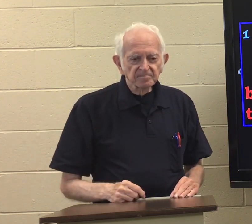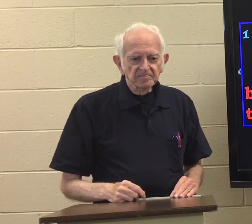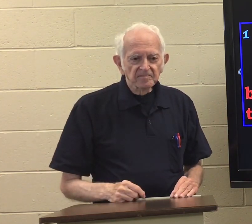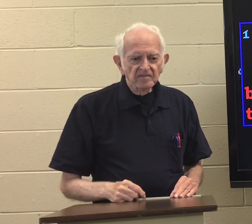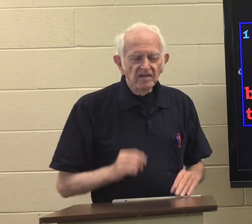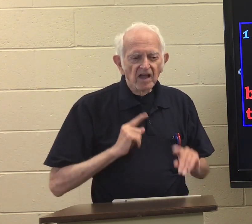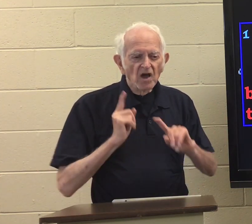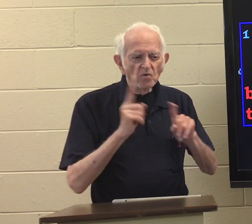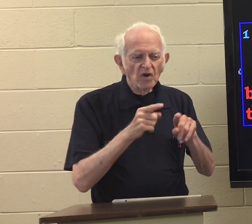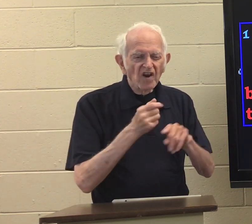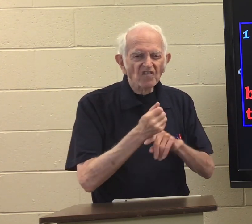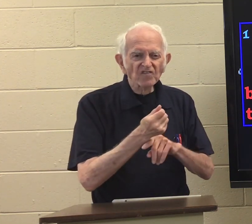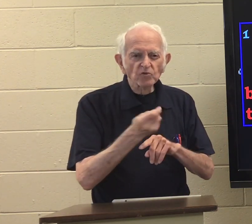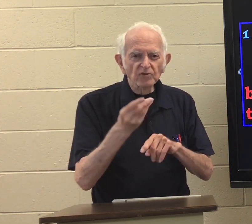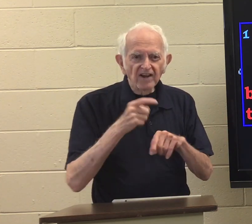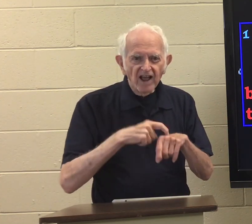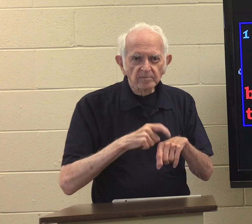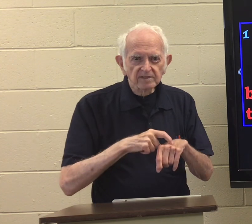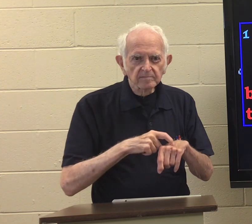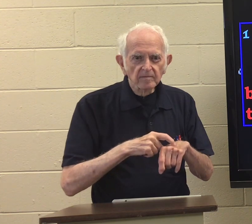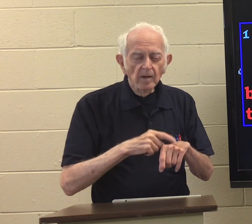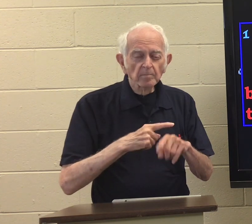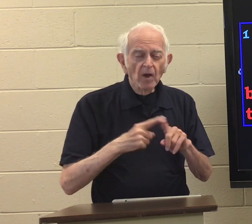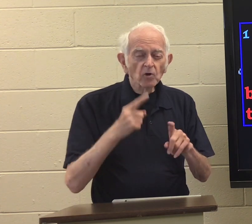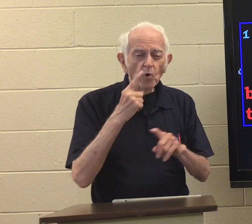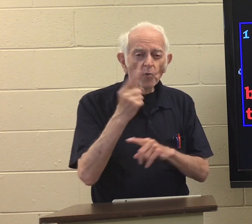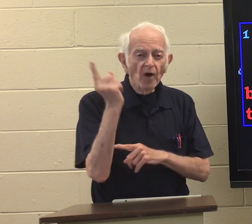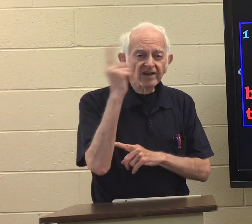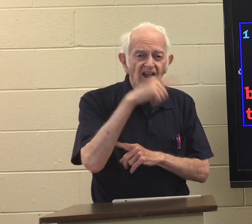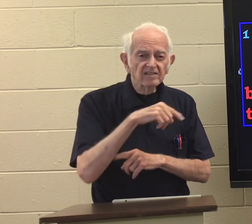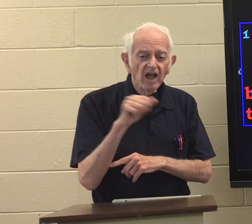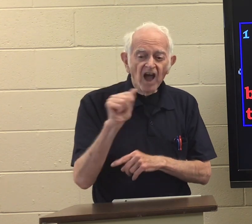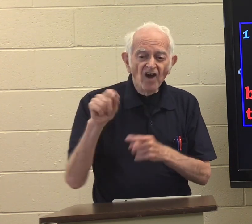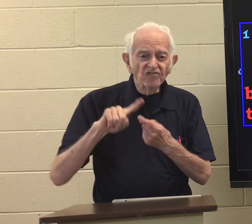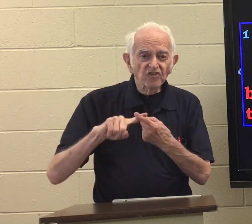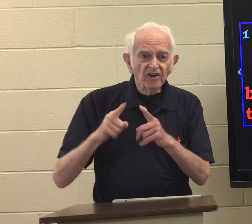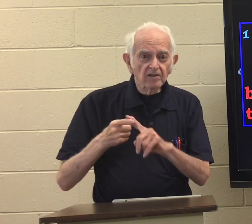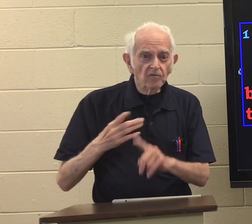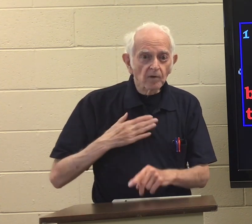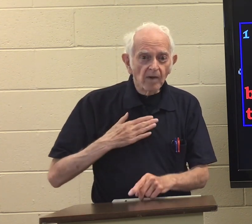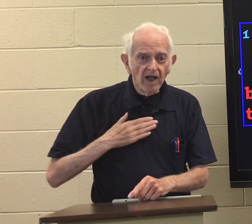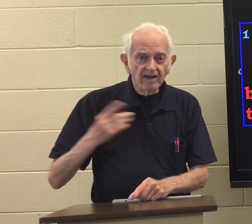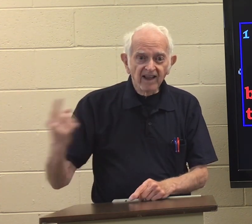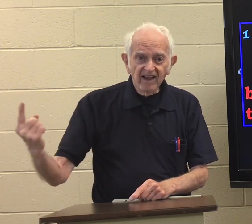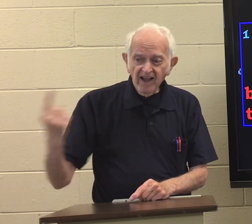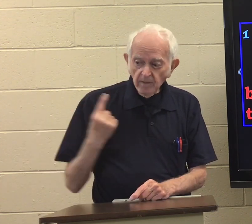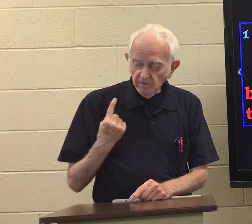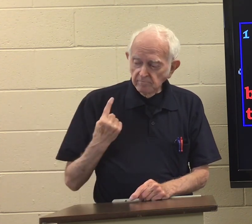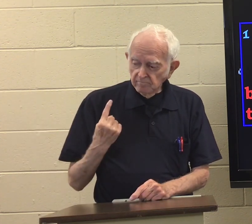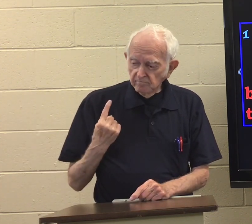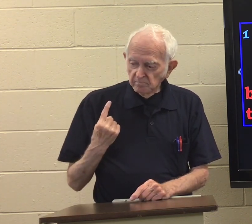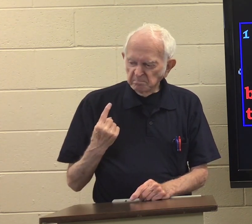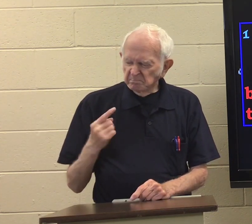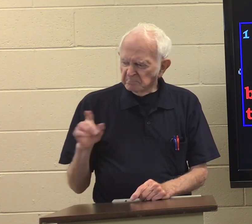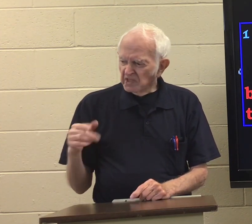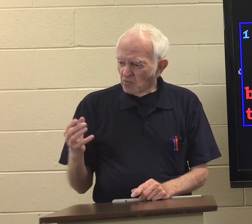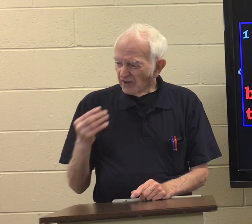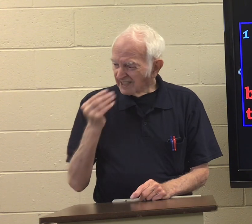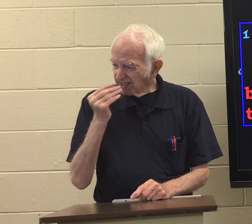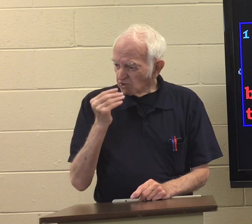to me. I went a few times, but one day a friend of mine came in